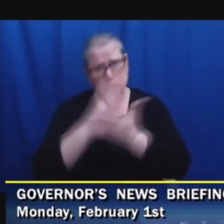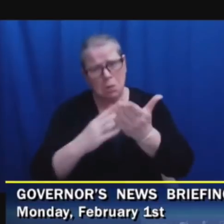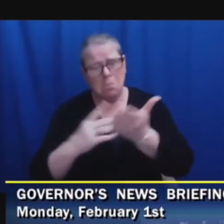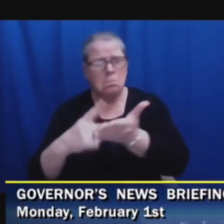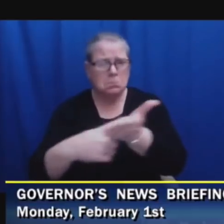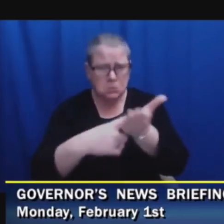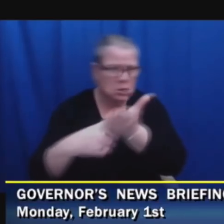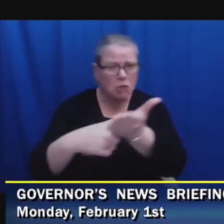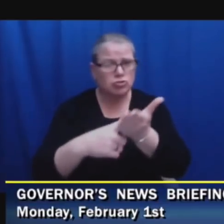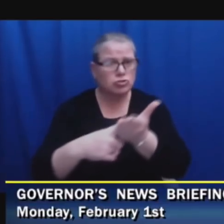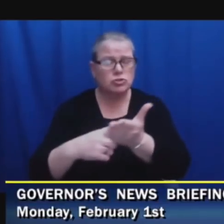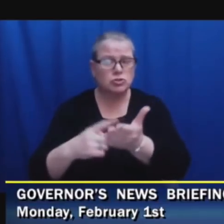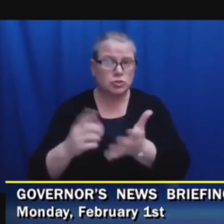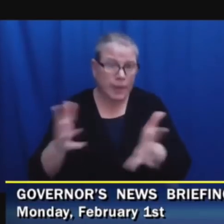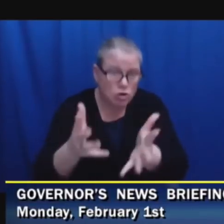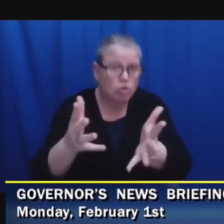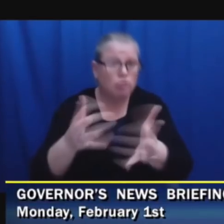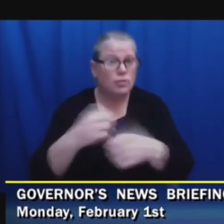safely.